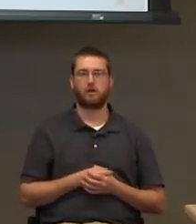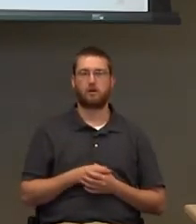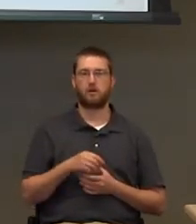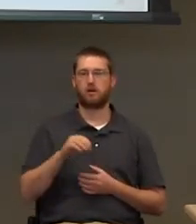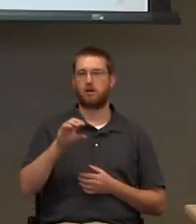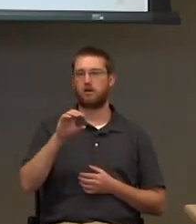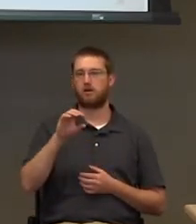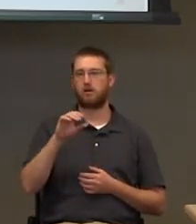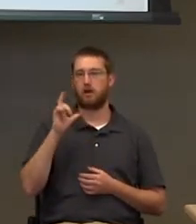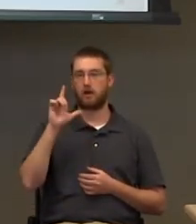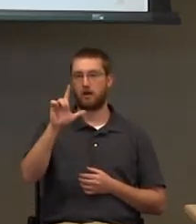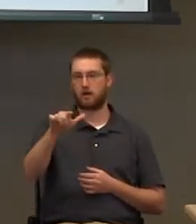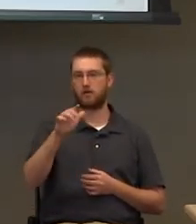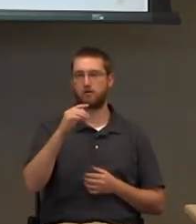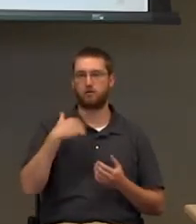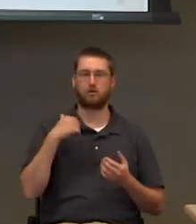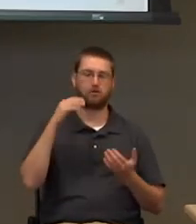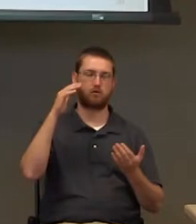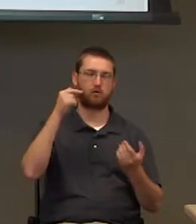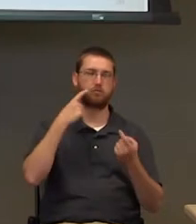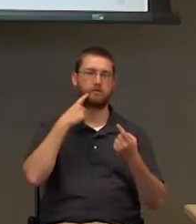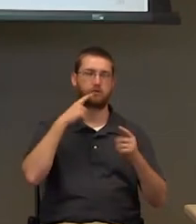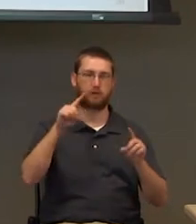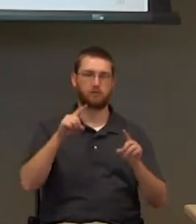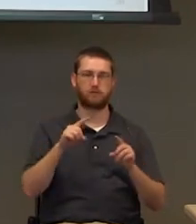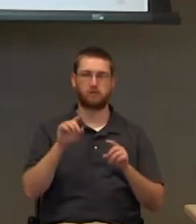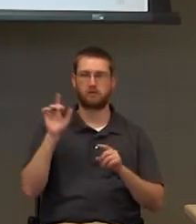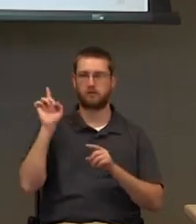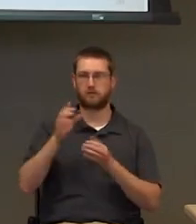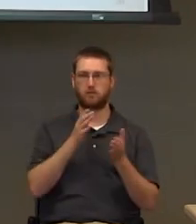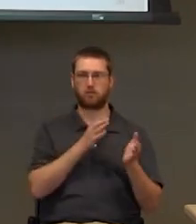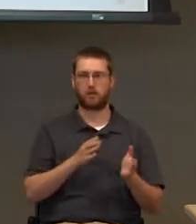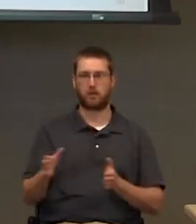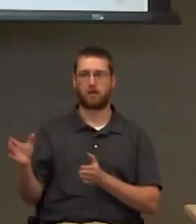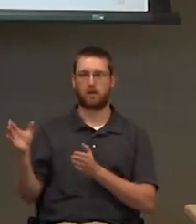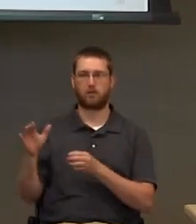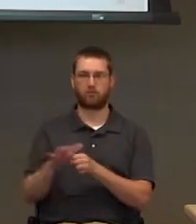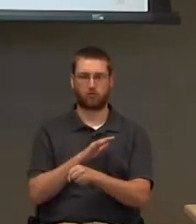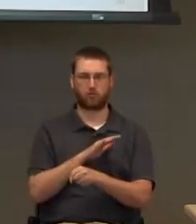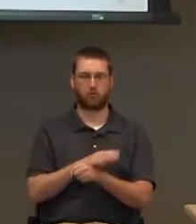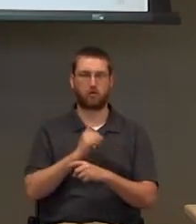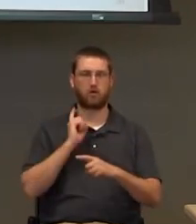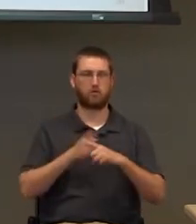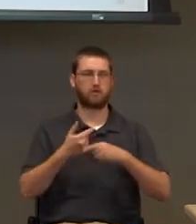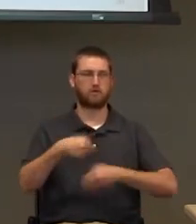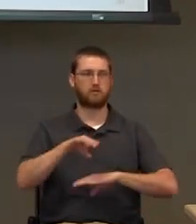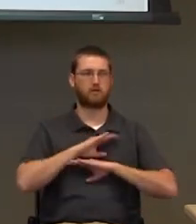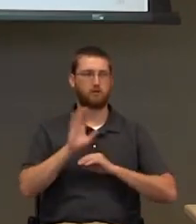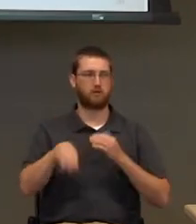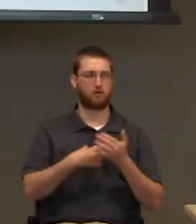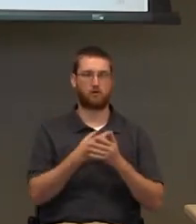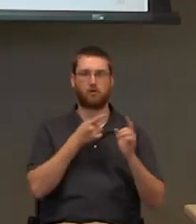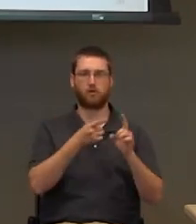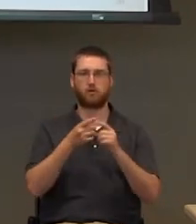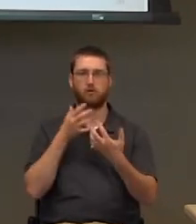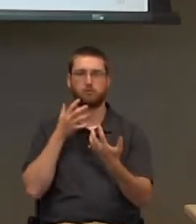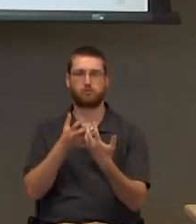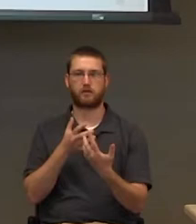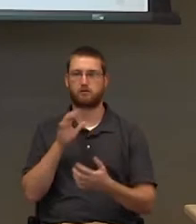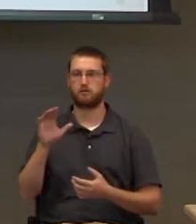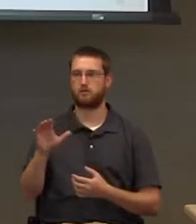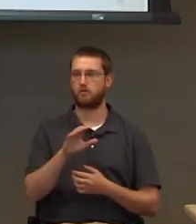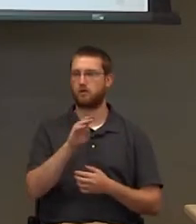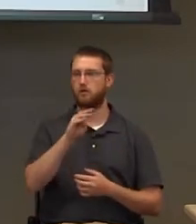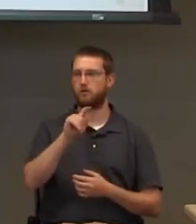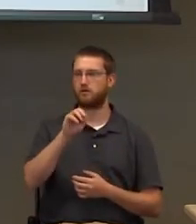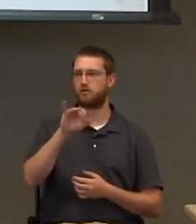we believe to accomplish everything that's in the strategic plan and to be able to meet all the goals that you want to meet with the metrics that you want to have,